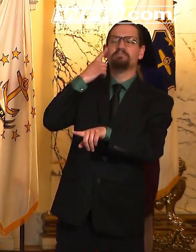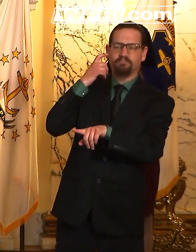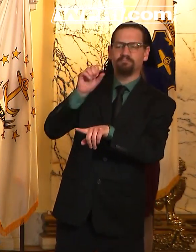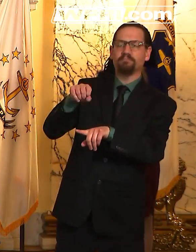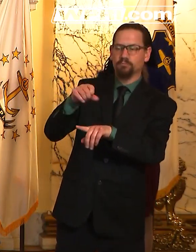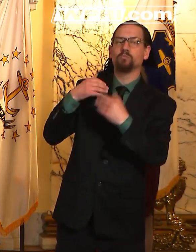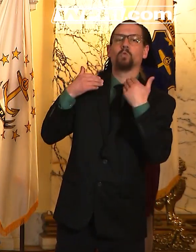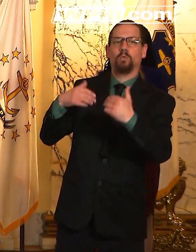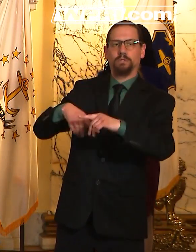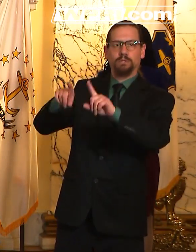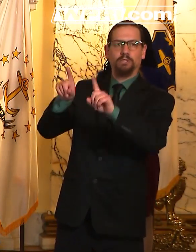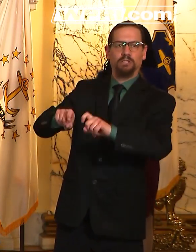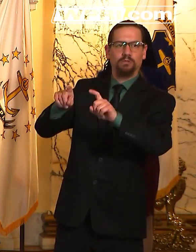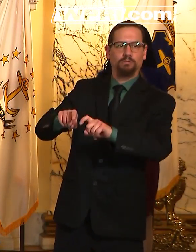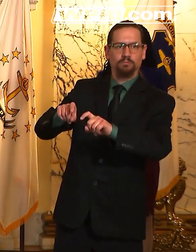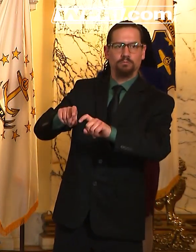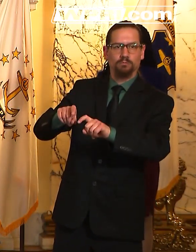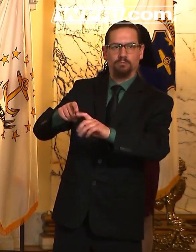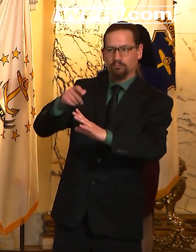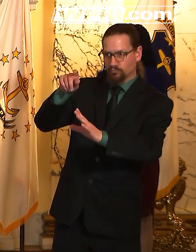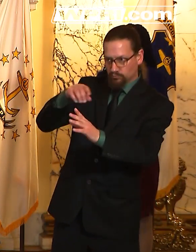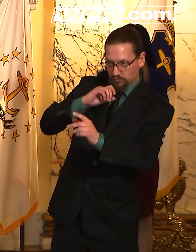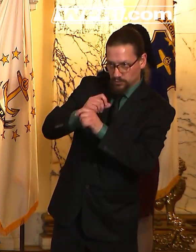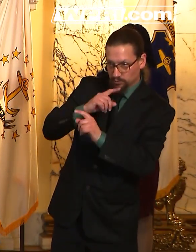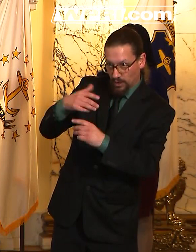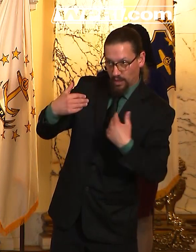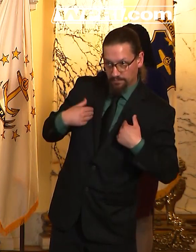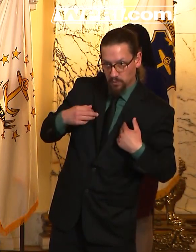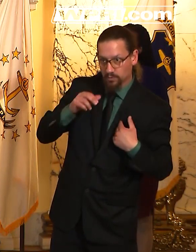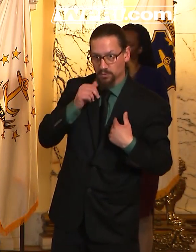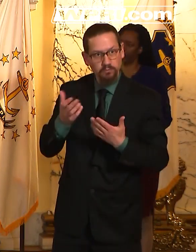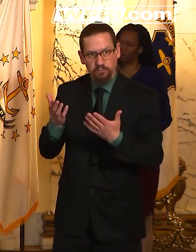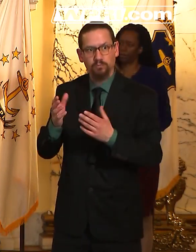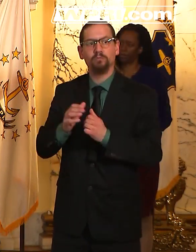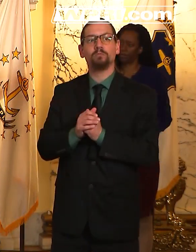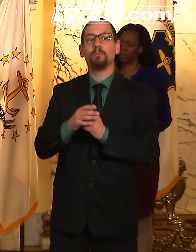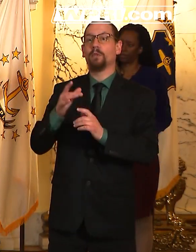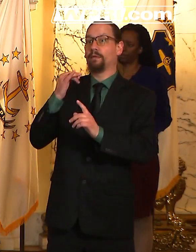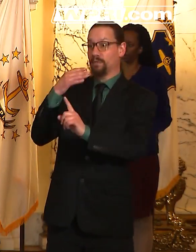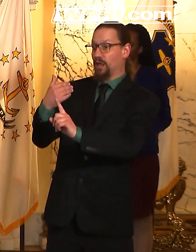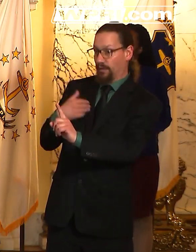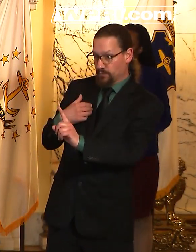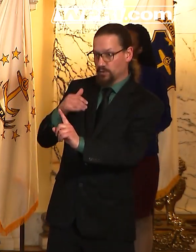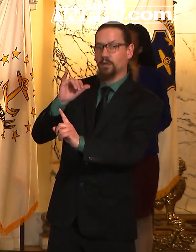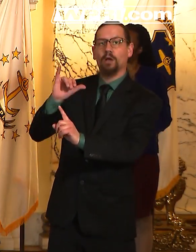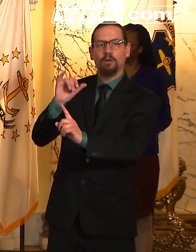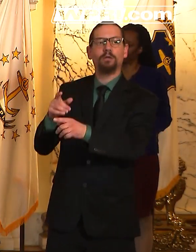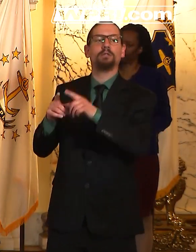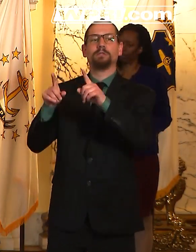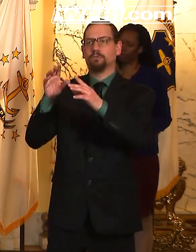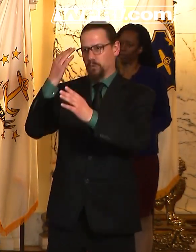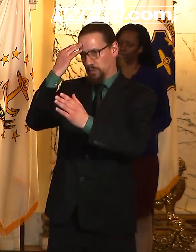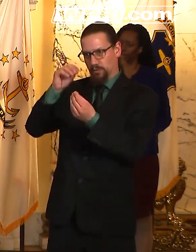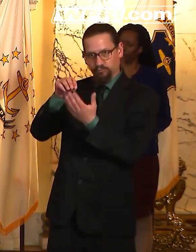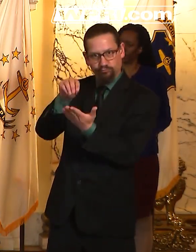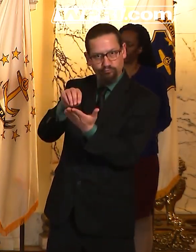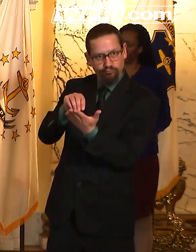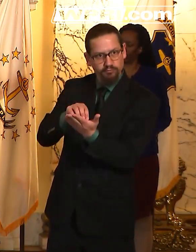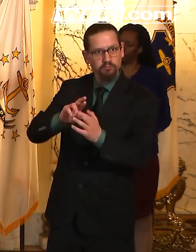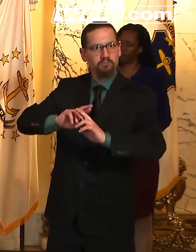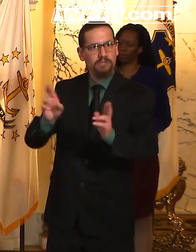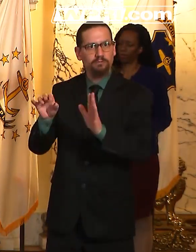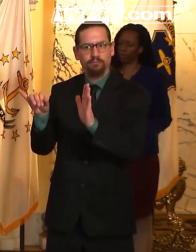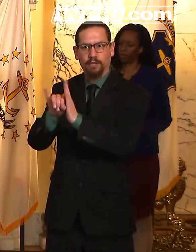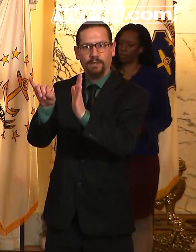quickly identify those folks who are positive or who've been exposed to somebody positive, and then put them into